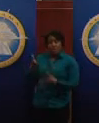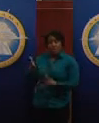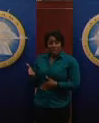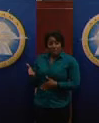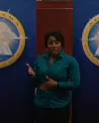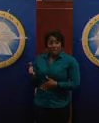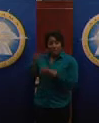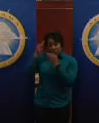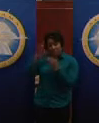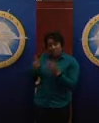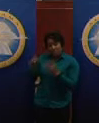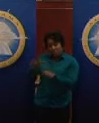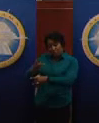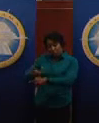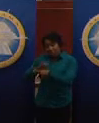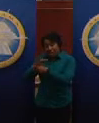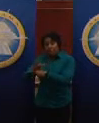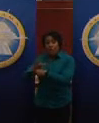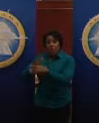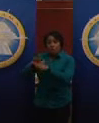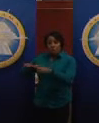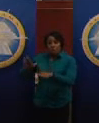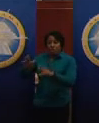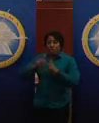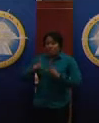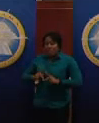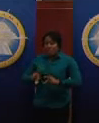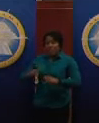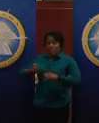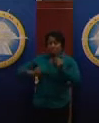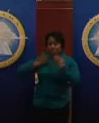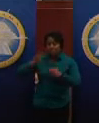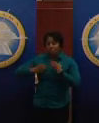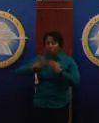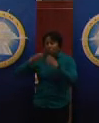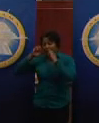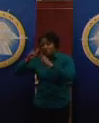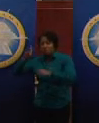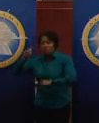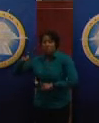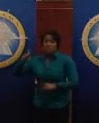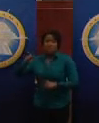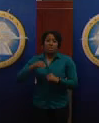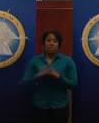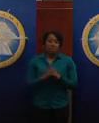those children's physical, emotional, and educational needs this fall. And there is